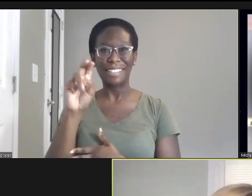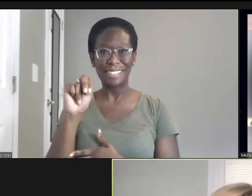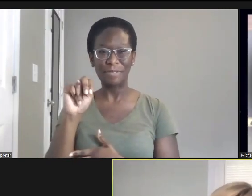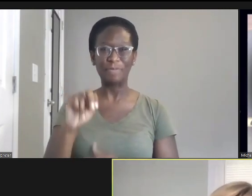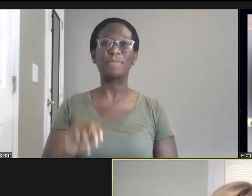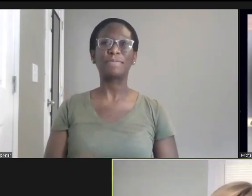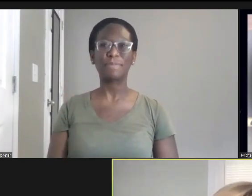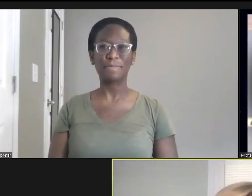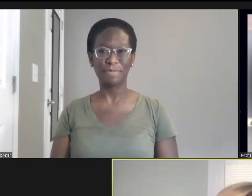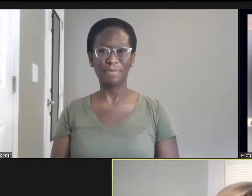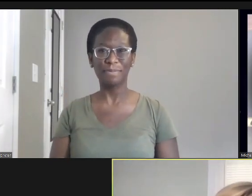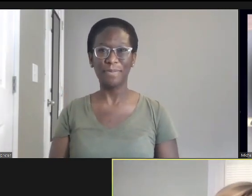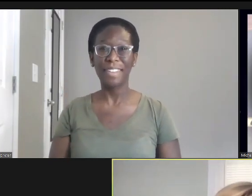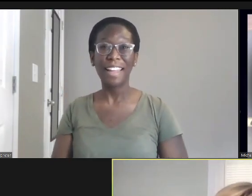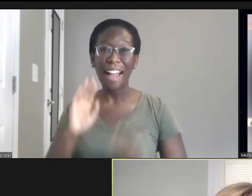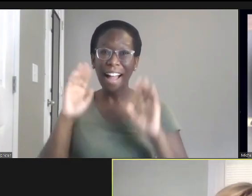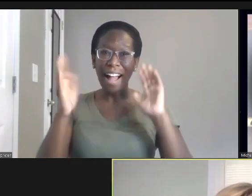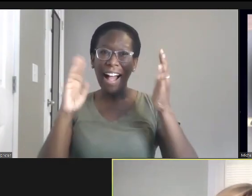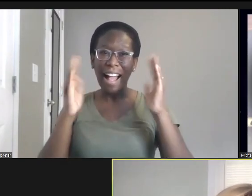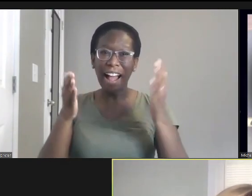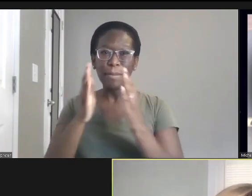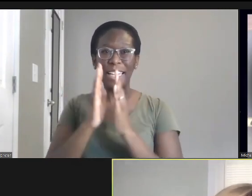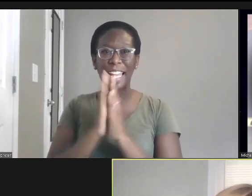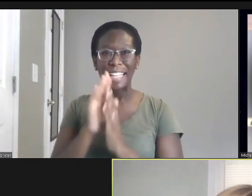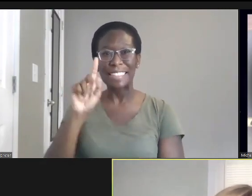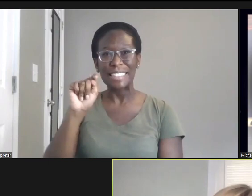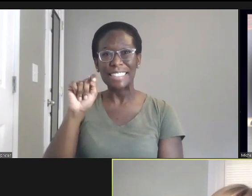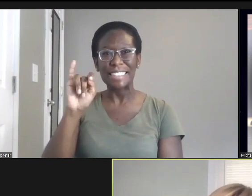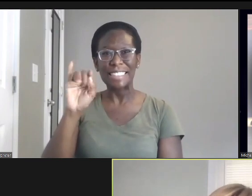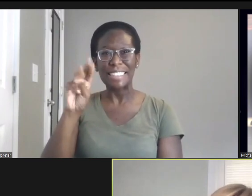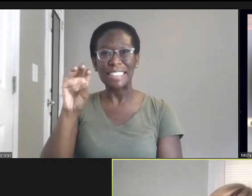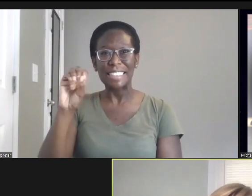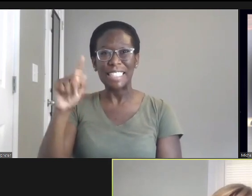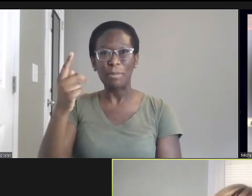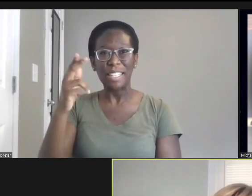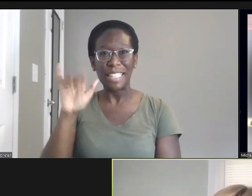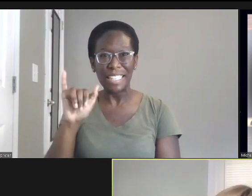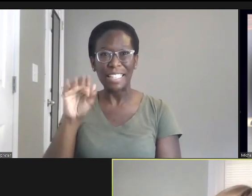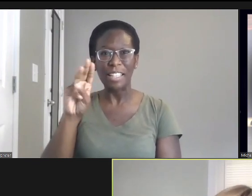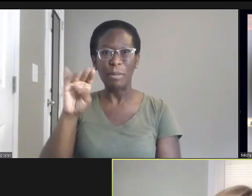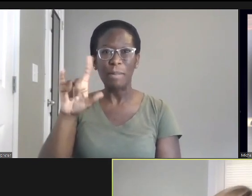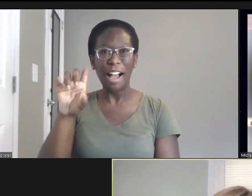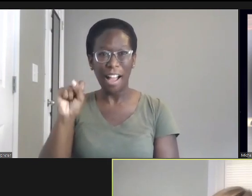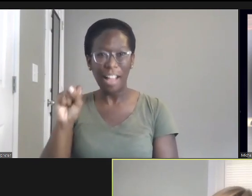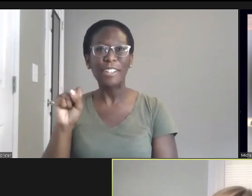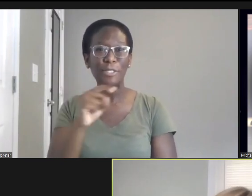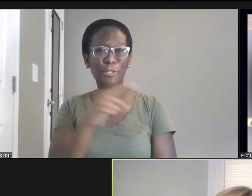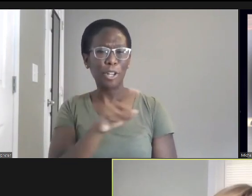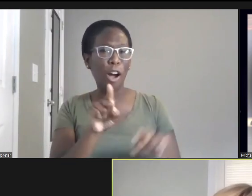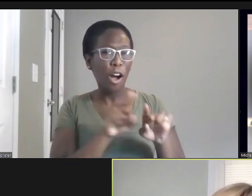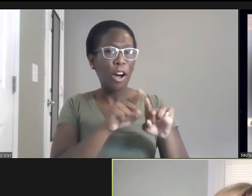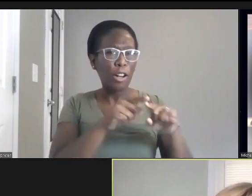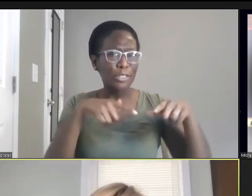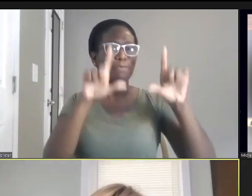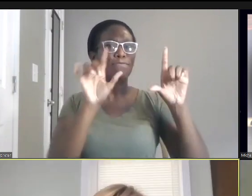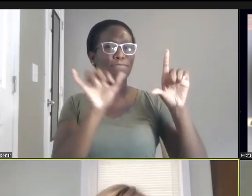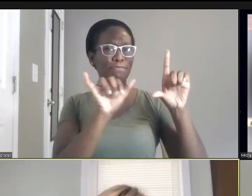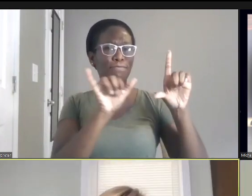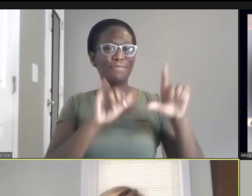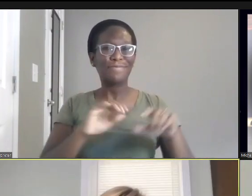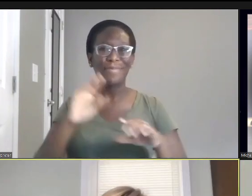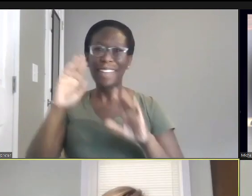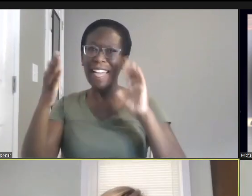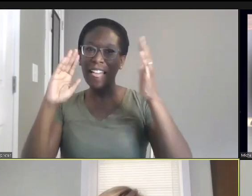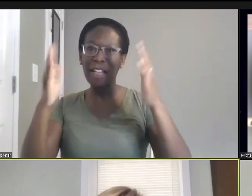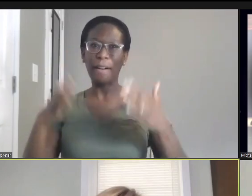Hi, and I'm going to ask Timothy Miles to also unmute himself too. Hello, and happy 30th